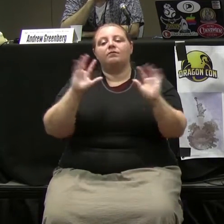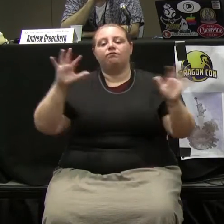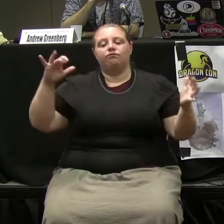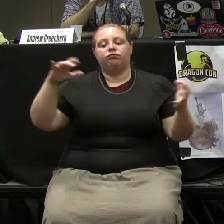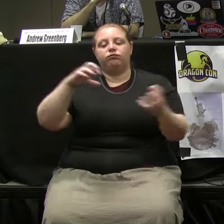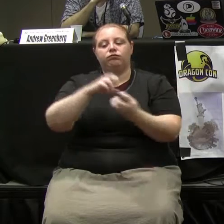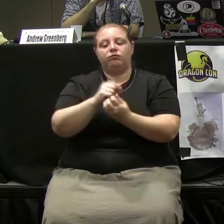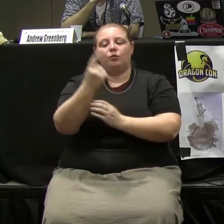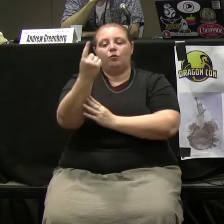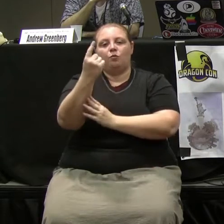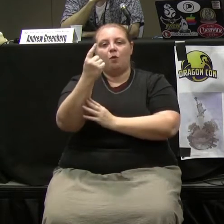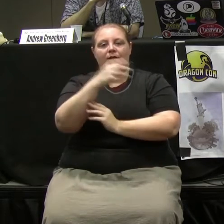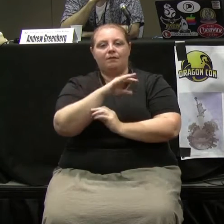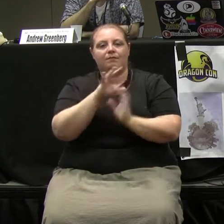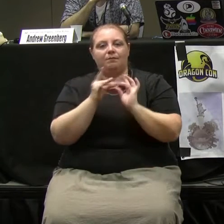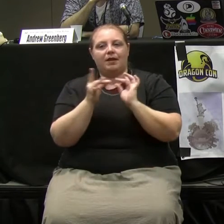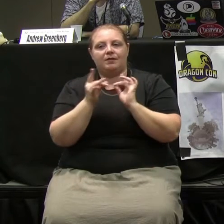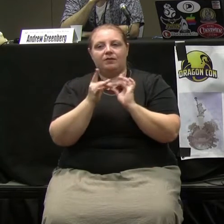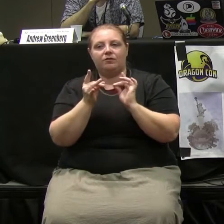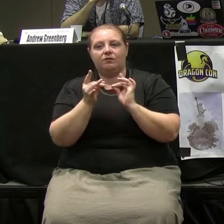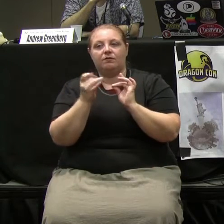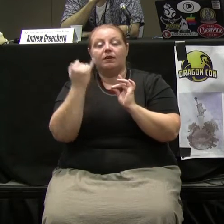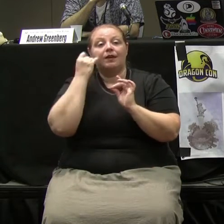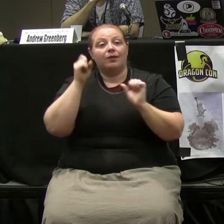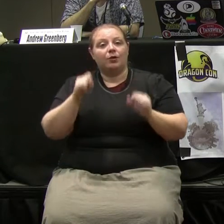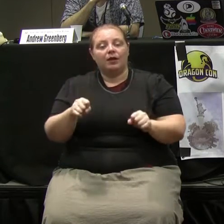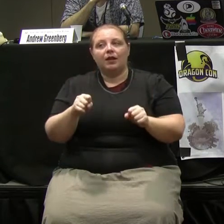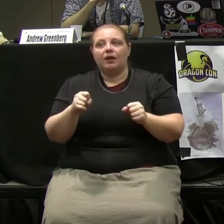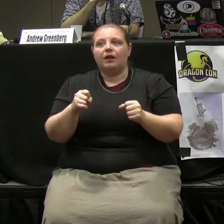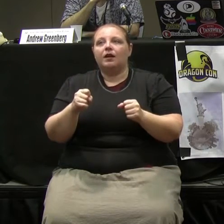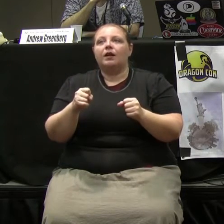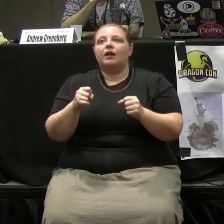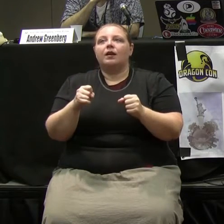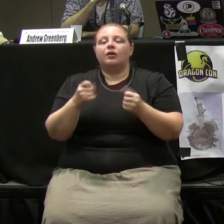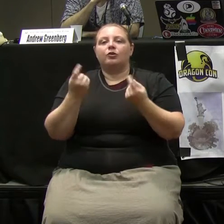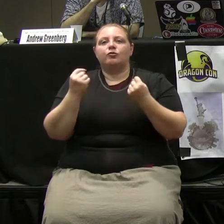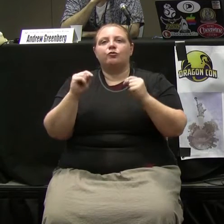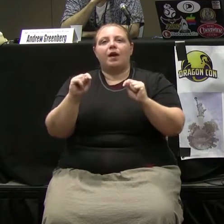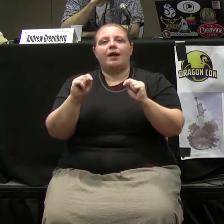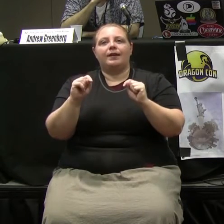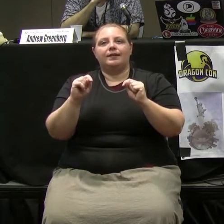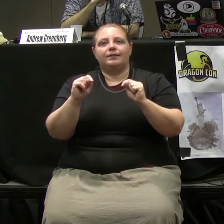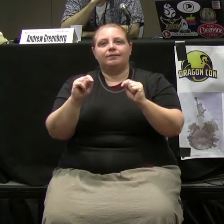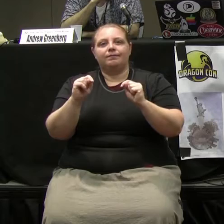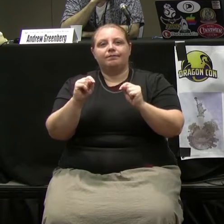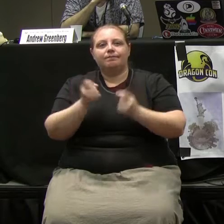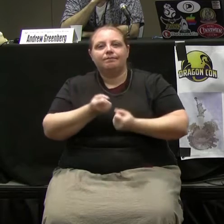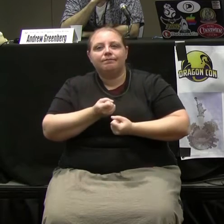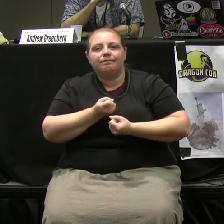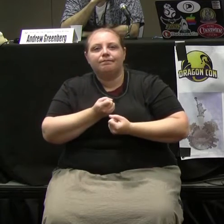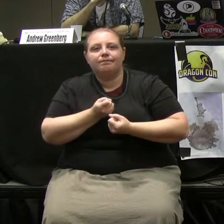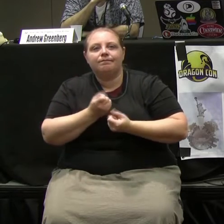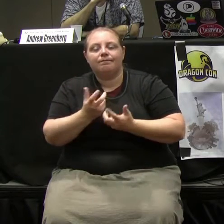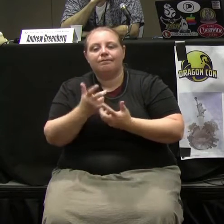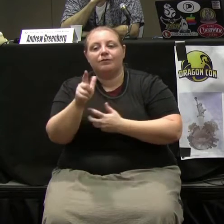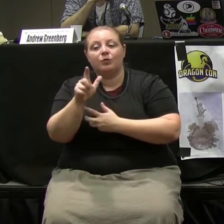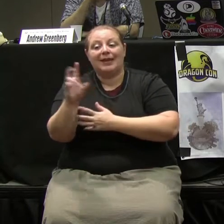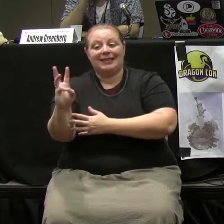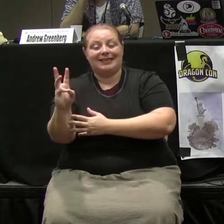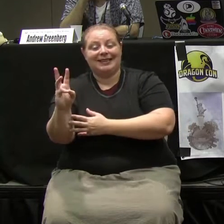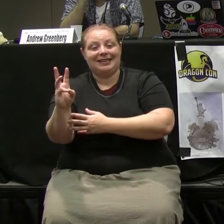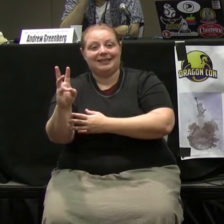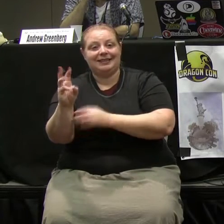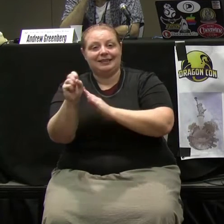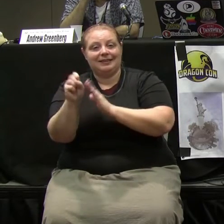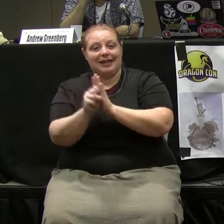have one message. And if you can make an appeal that appeals across at least 26 of those states, you have a chance at